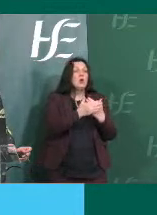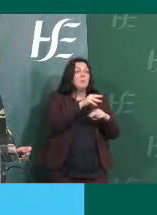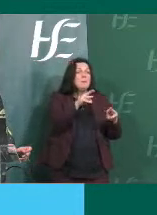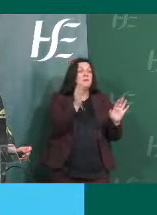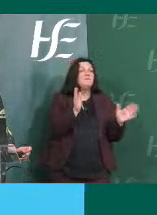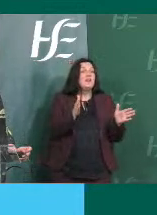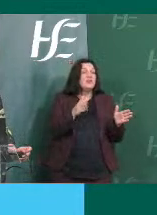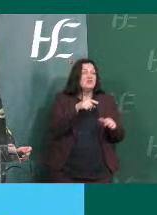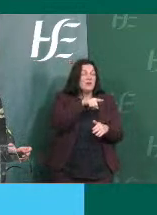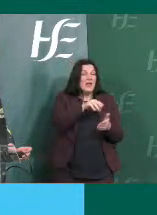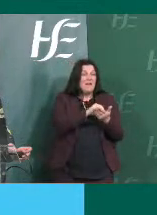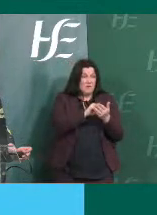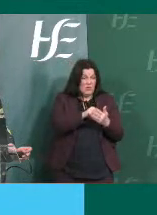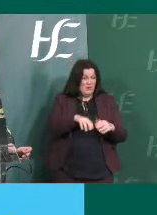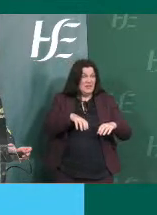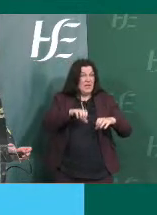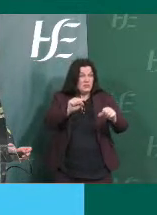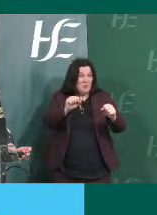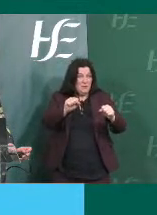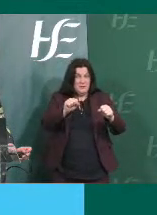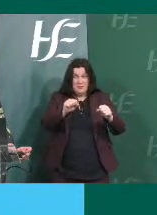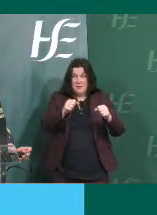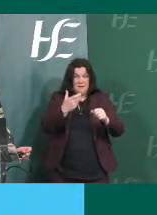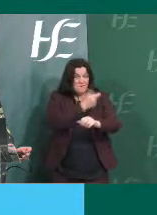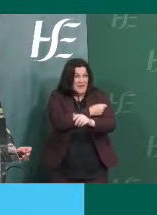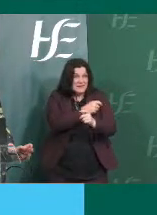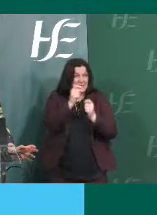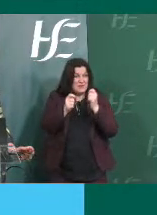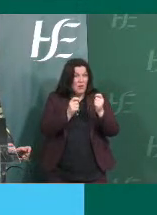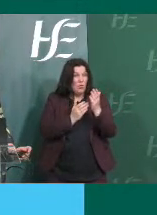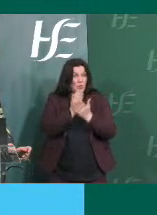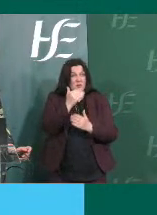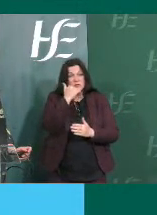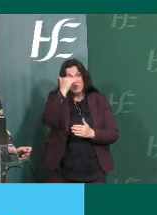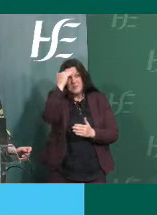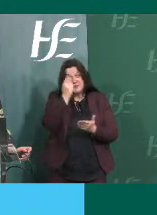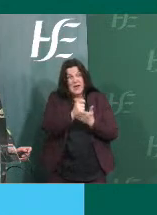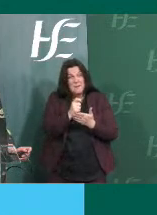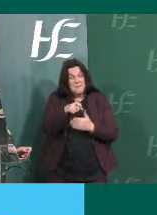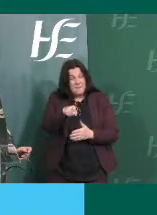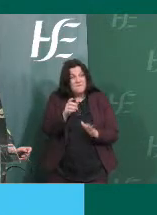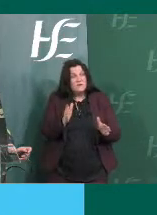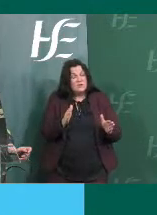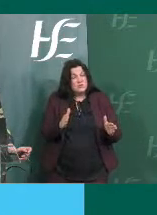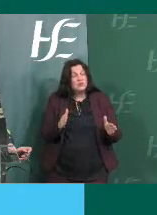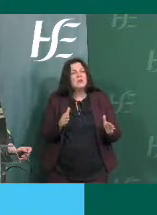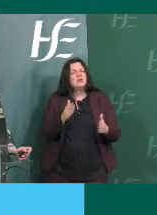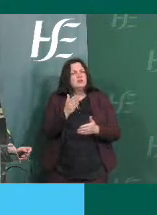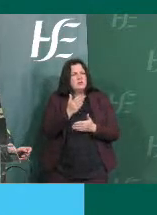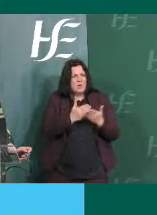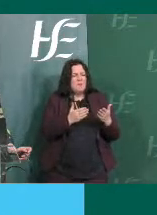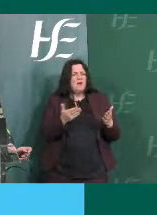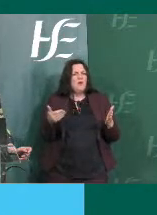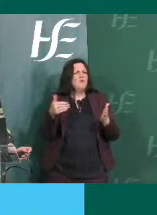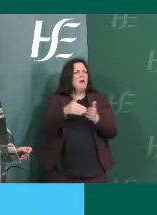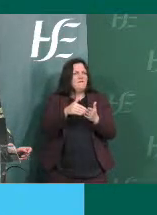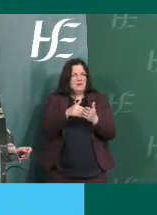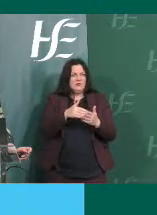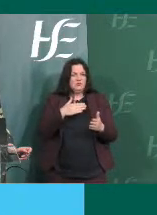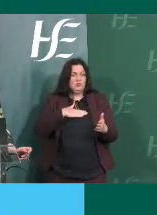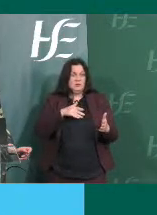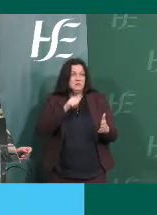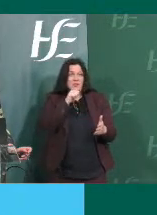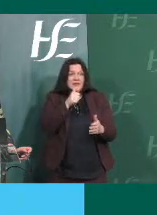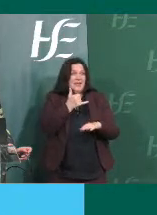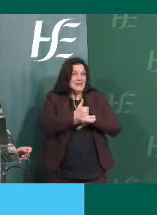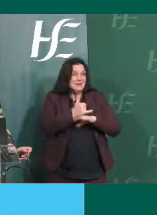have been attending catch-up clinics over the summer, and some going into first year, or all those going into first year of second level just coming up in September, are going to